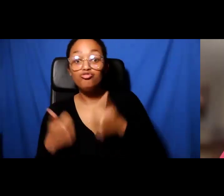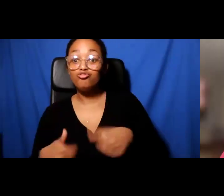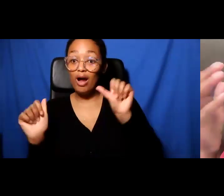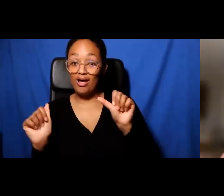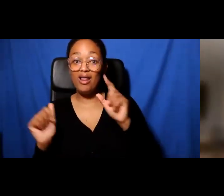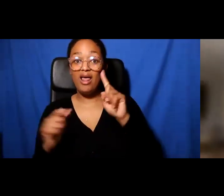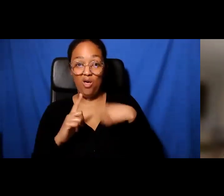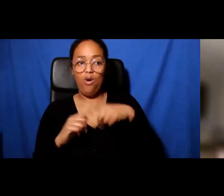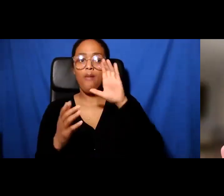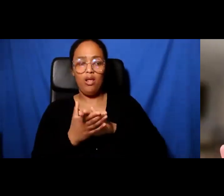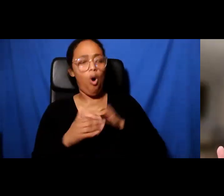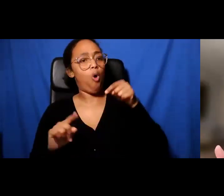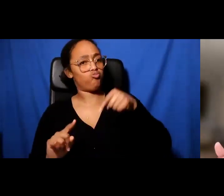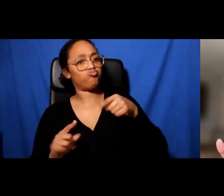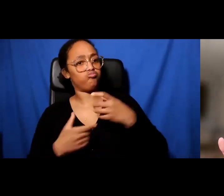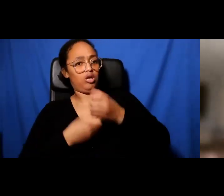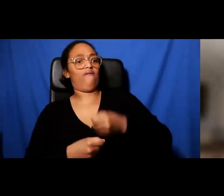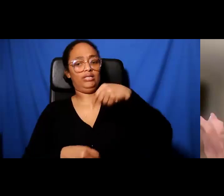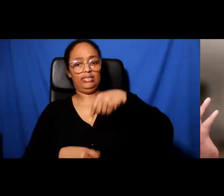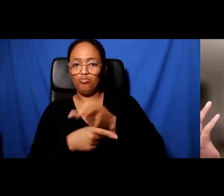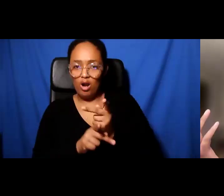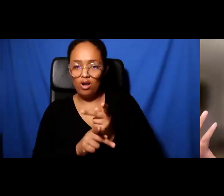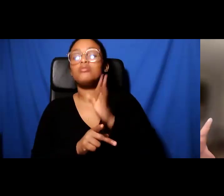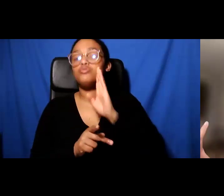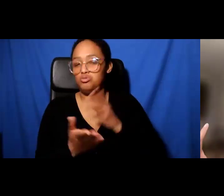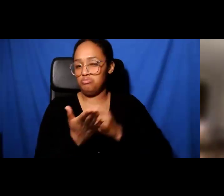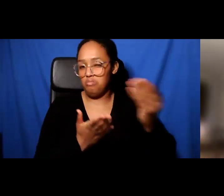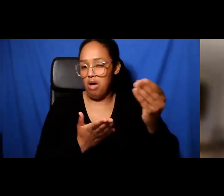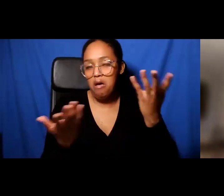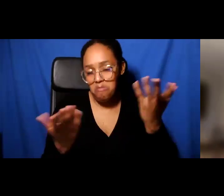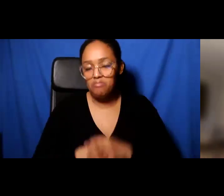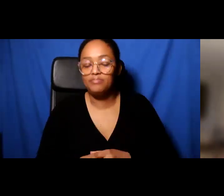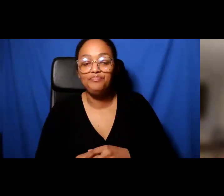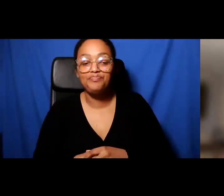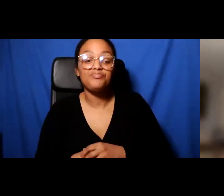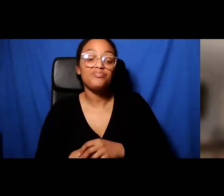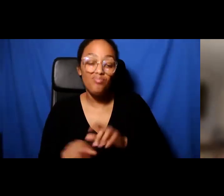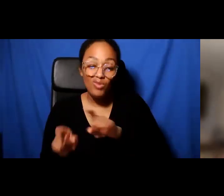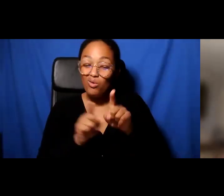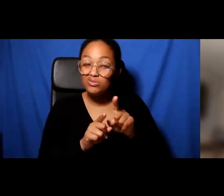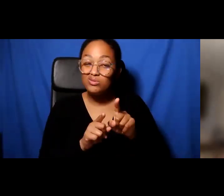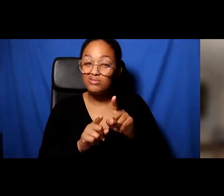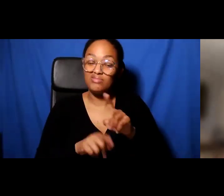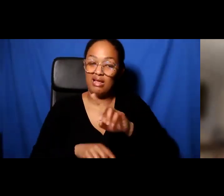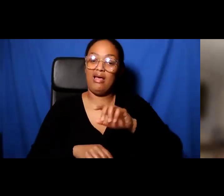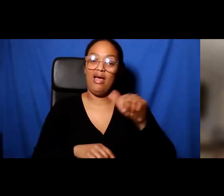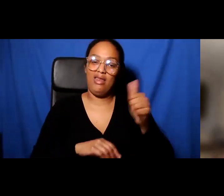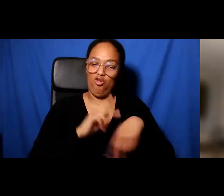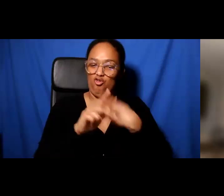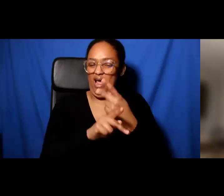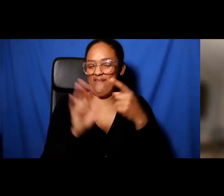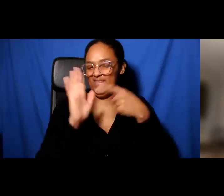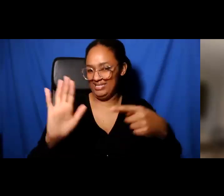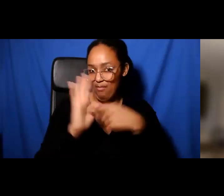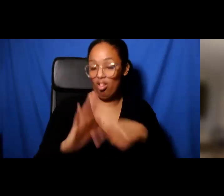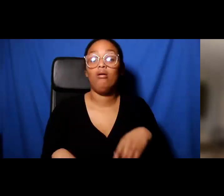much easier to land the sale with someone. And lastly, an example like a real estate tour, right? We would, kind of going back